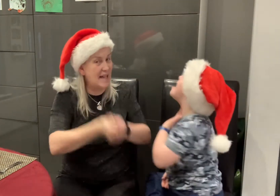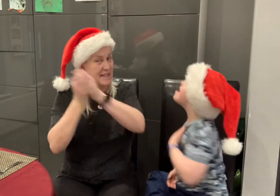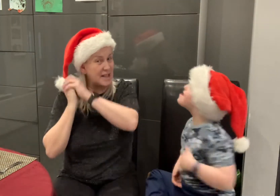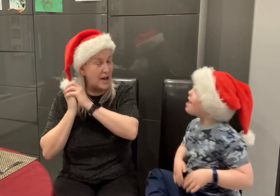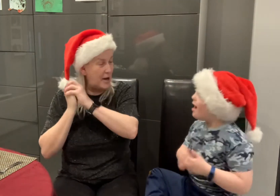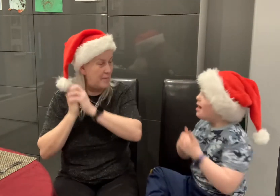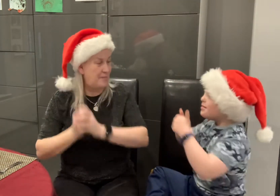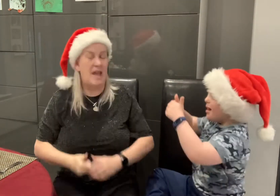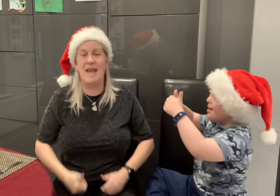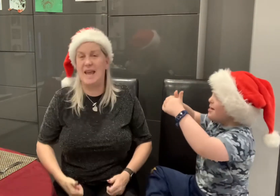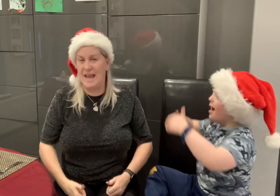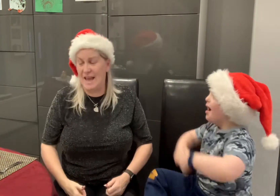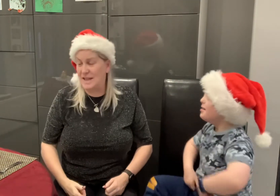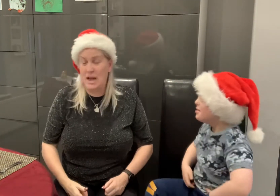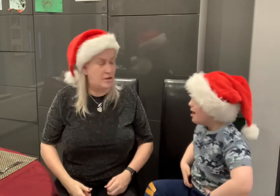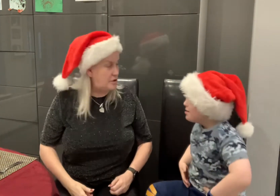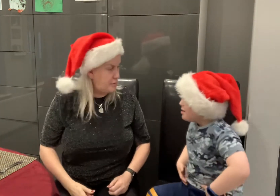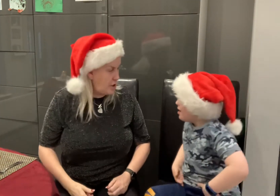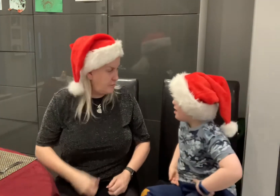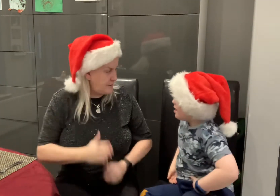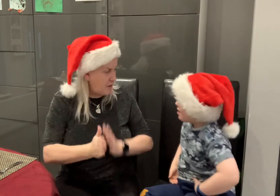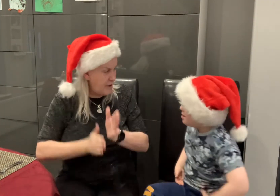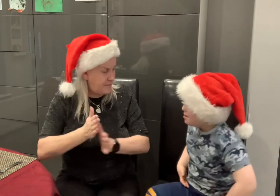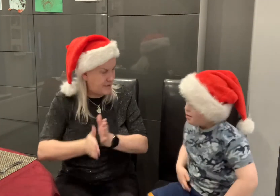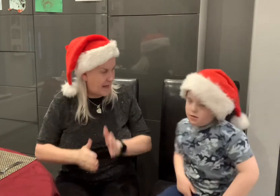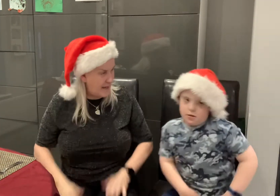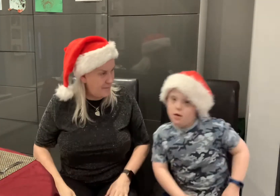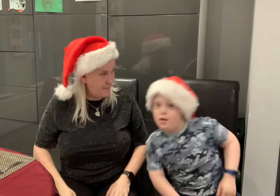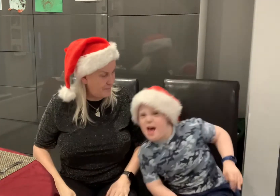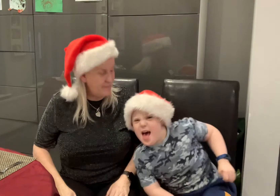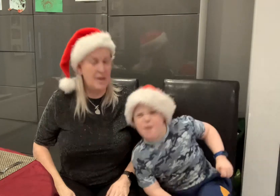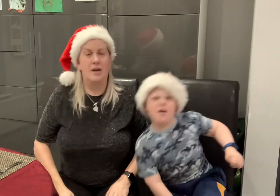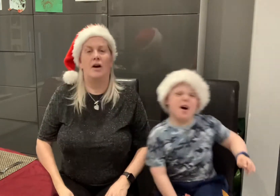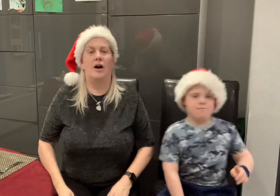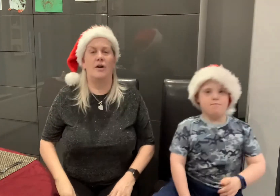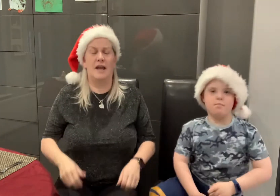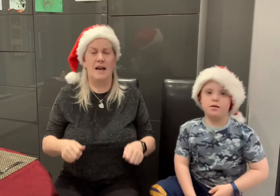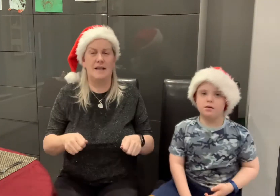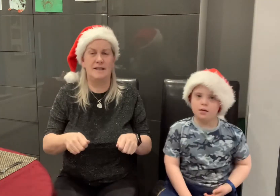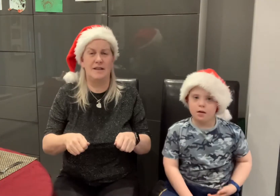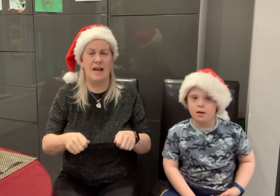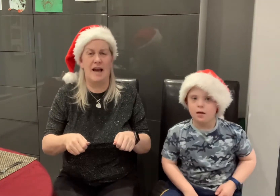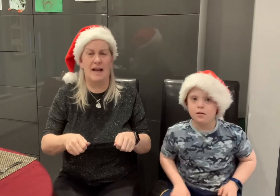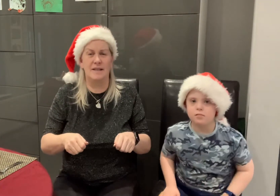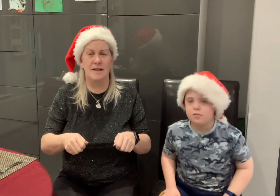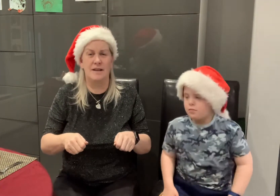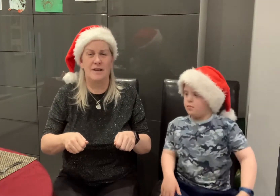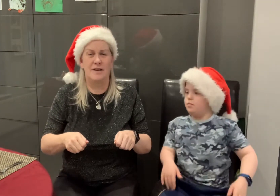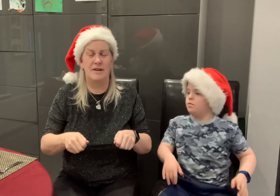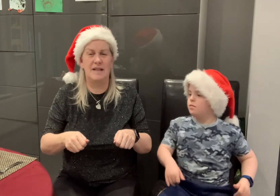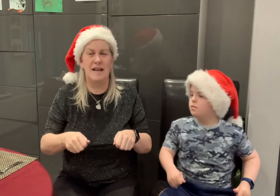Santa, is. So should we show them the sign for sleigh? Yeah, Mum. Okay, let's see those hands. Ready?